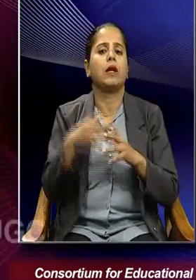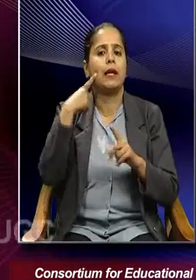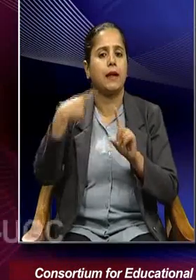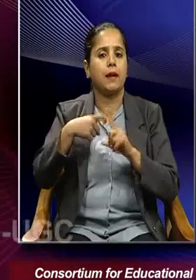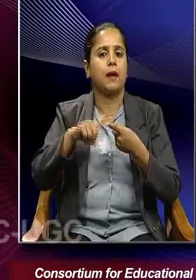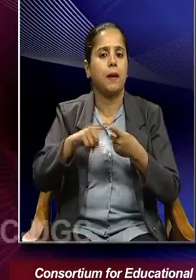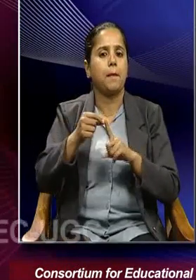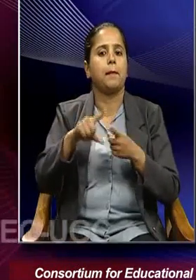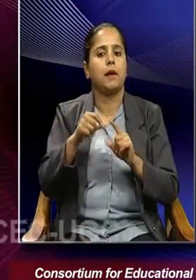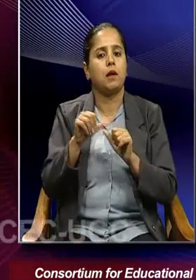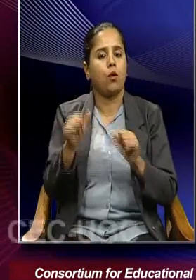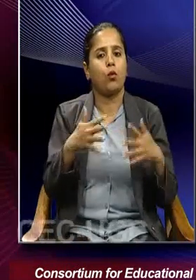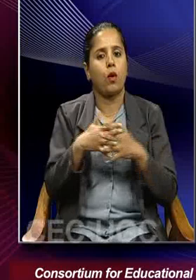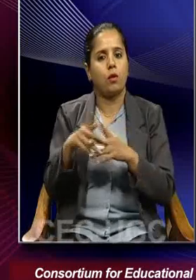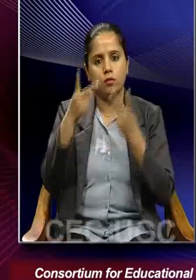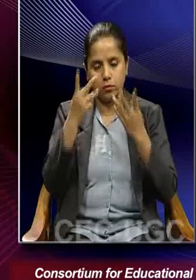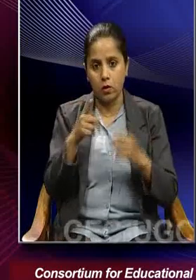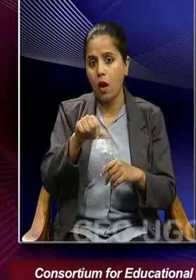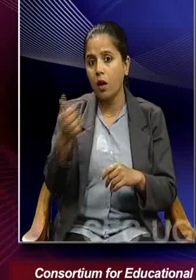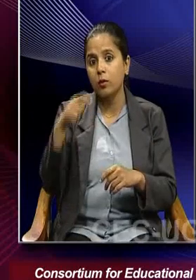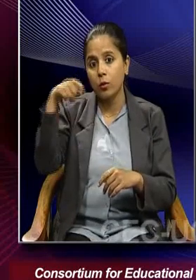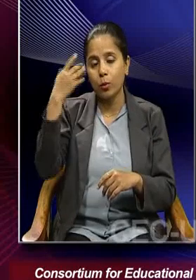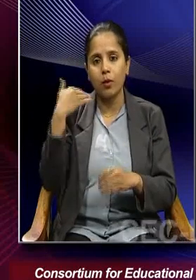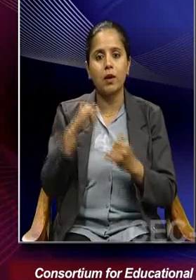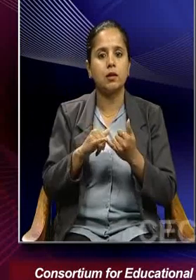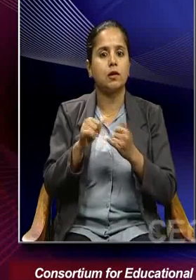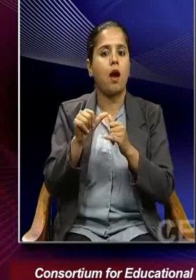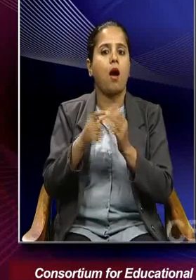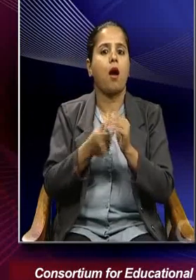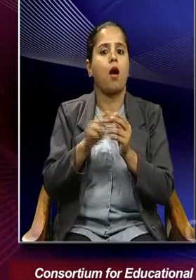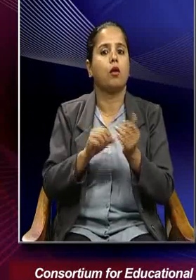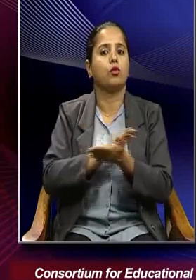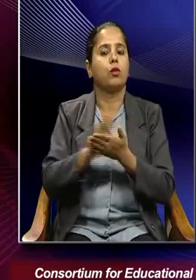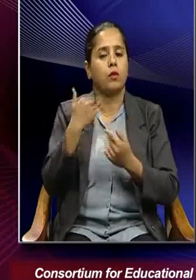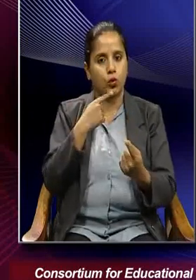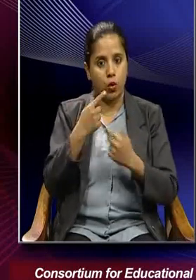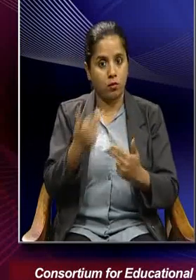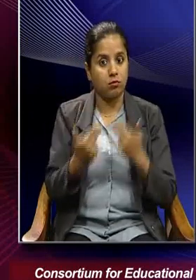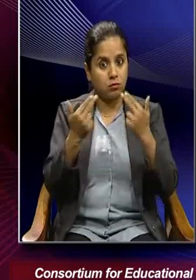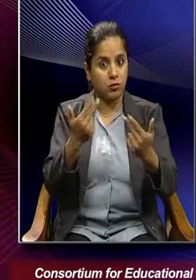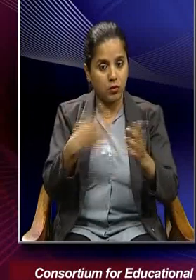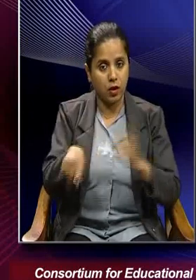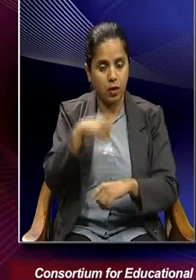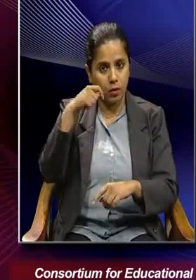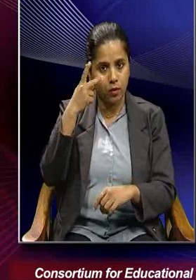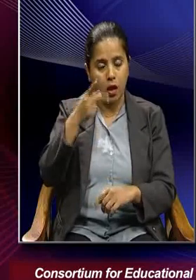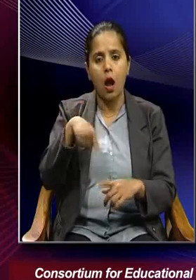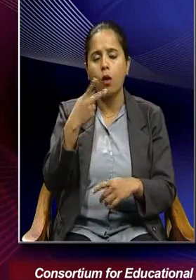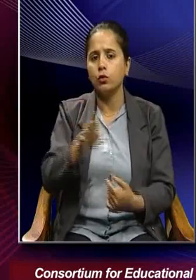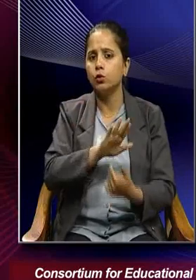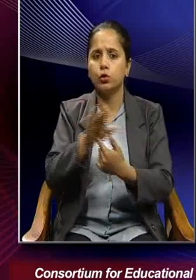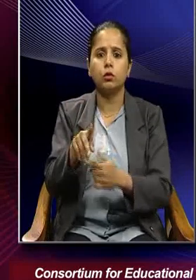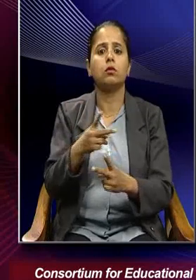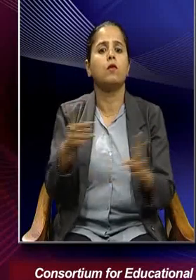we also talked about another film called Saransh as well, that in this particular film how it explored